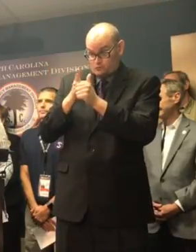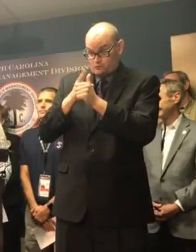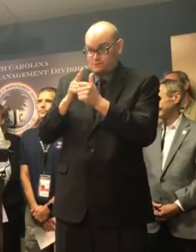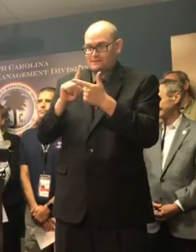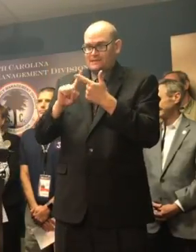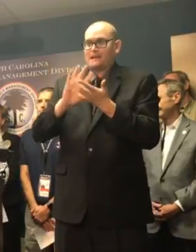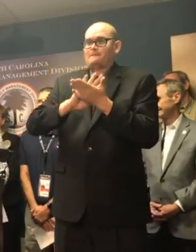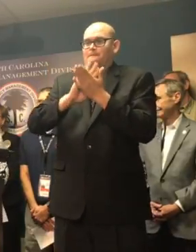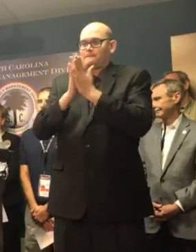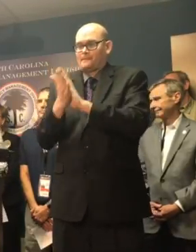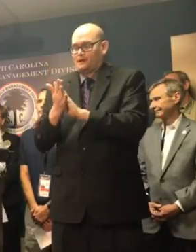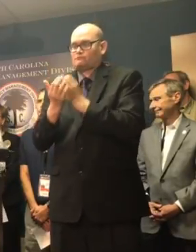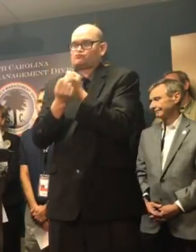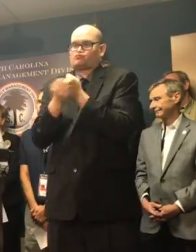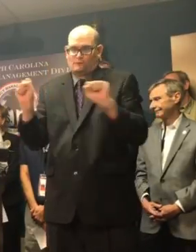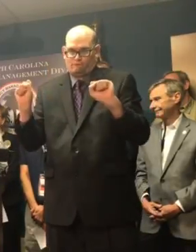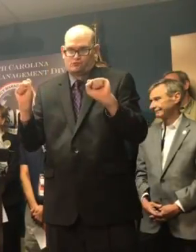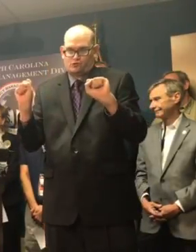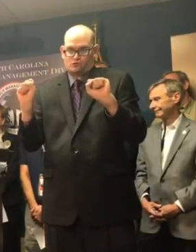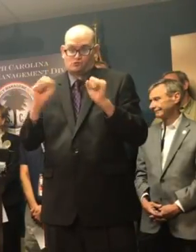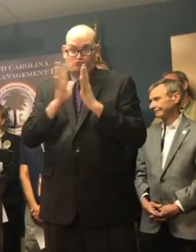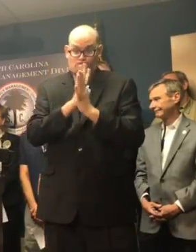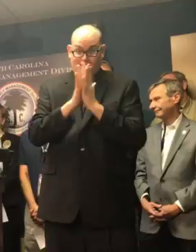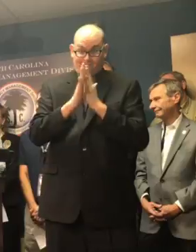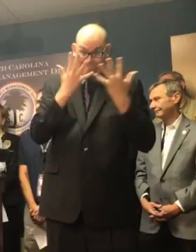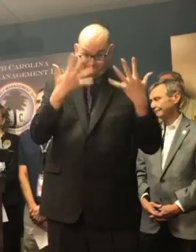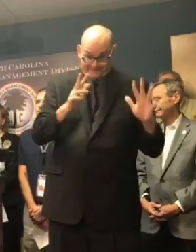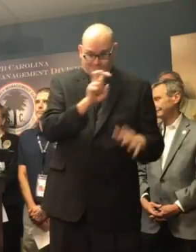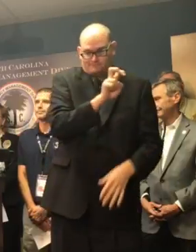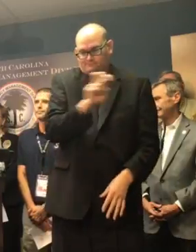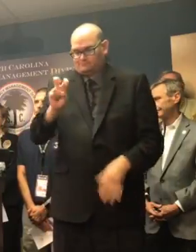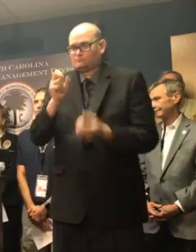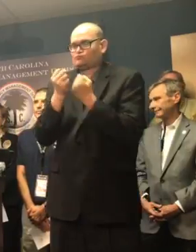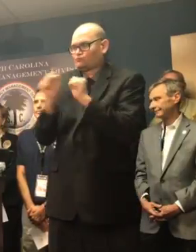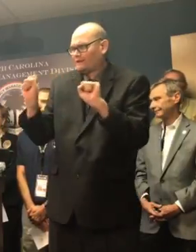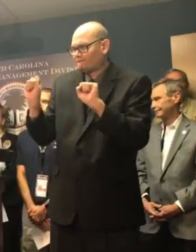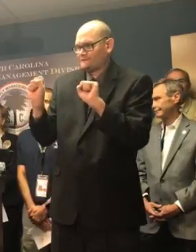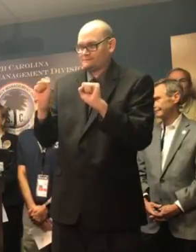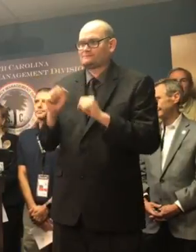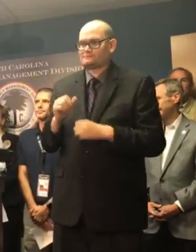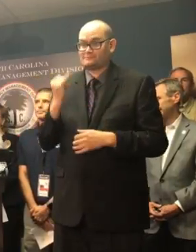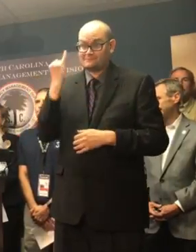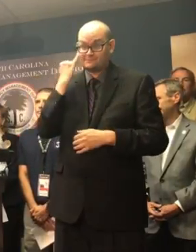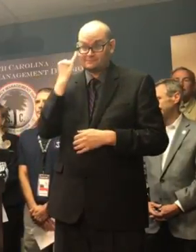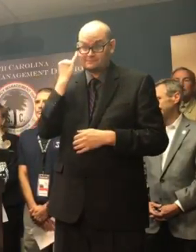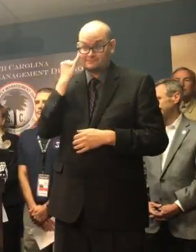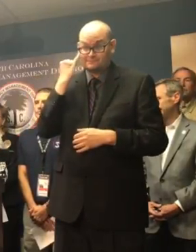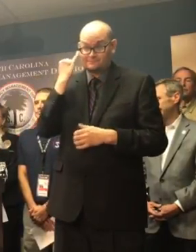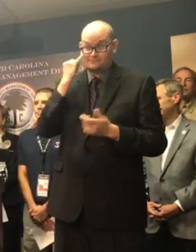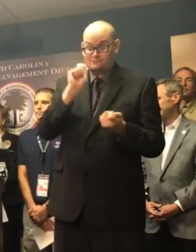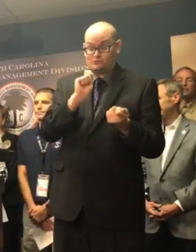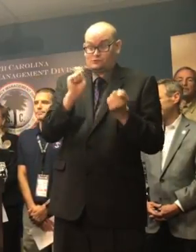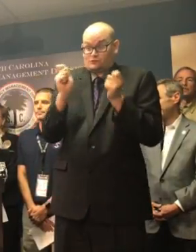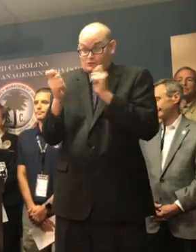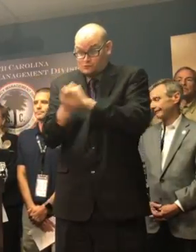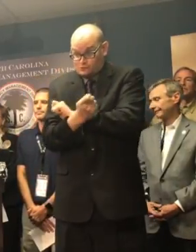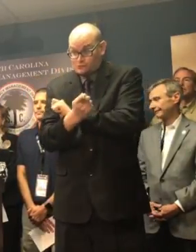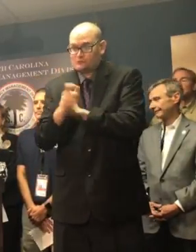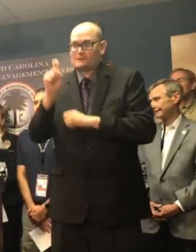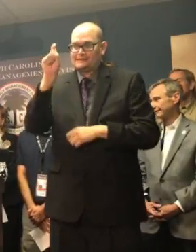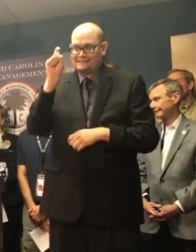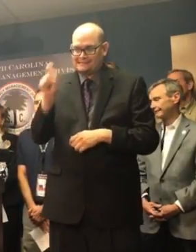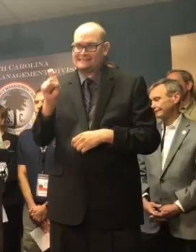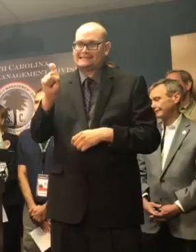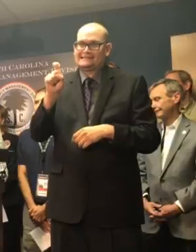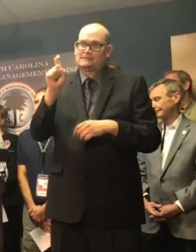recovery. And so with that, if they are starting to move out, that means you should already be moved out. So if we're already moving them out, that's a big sign that